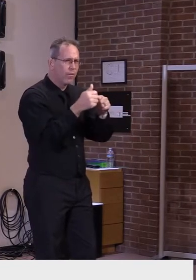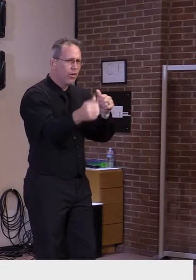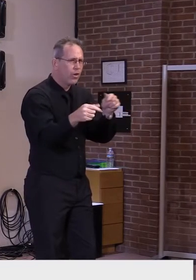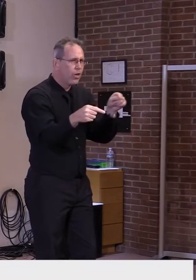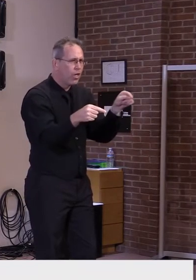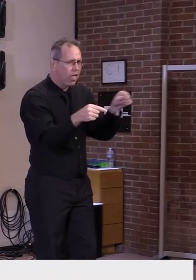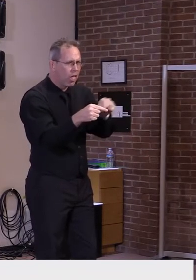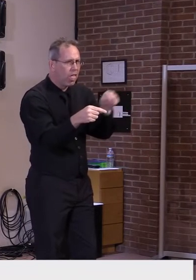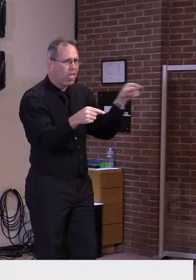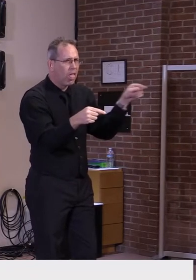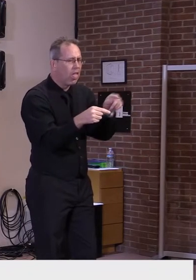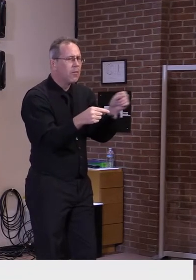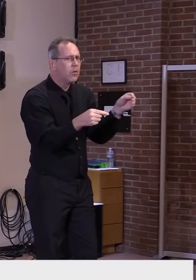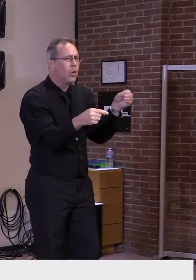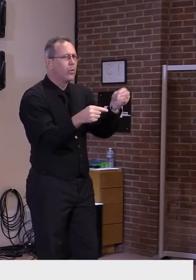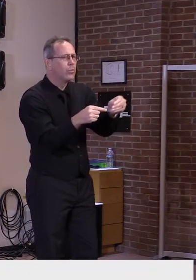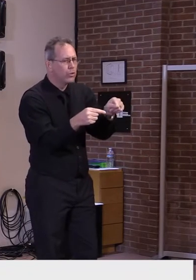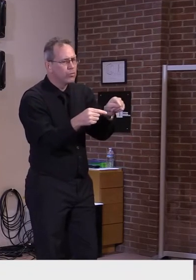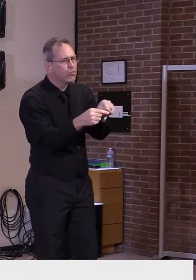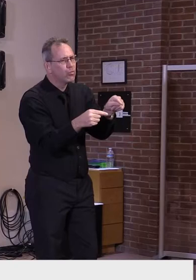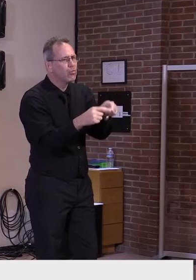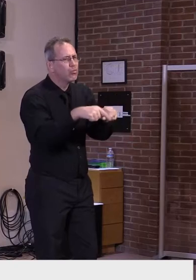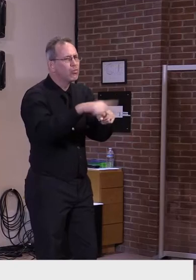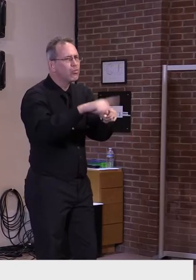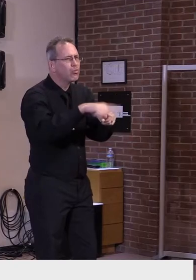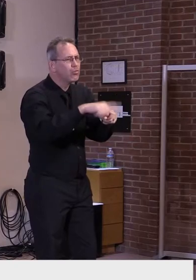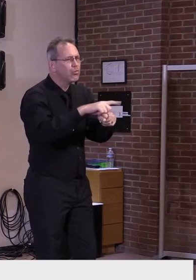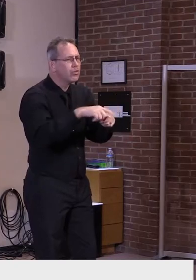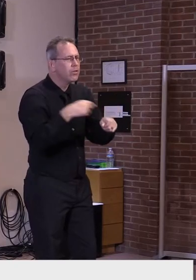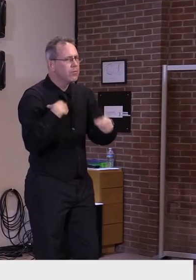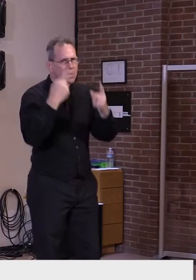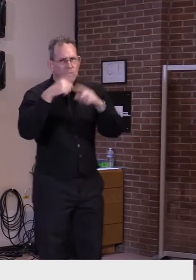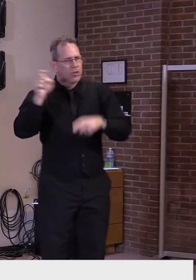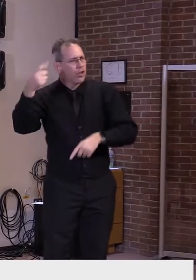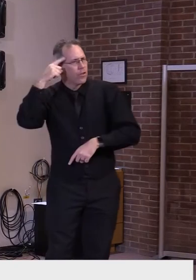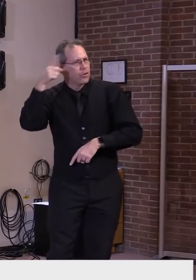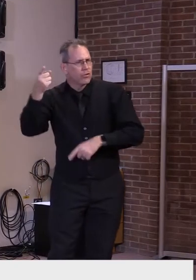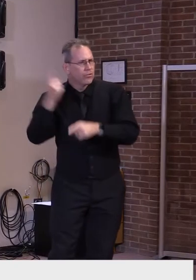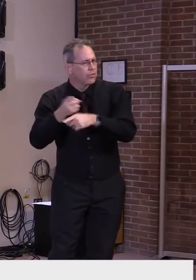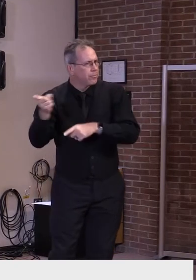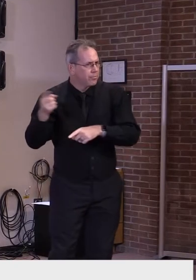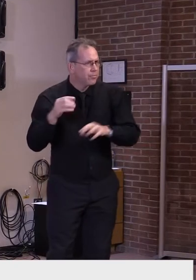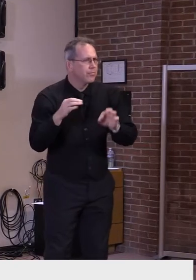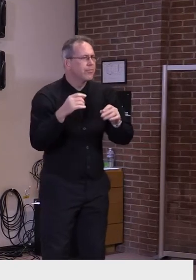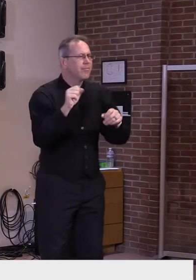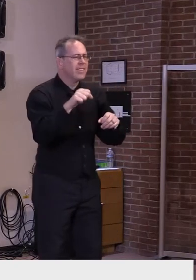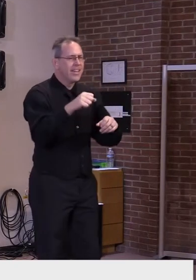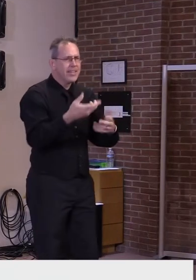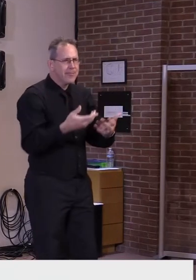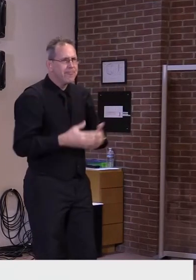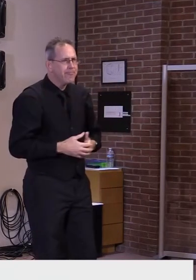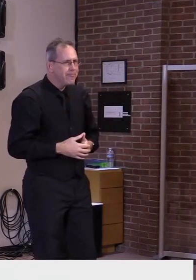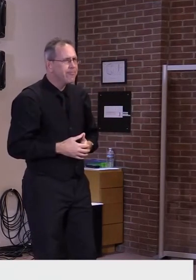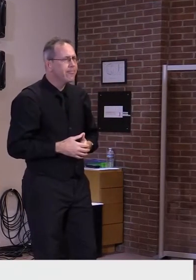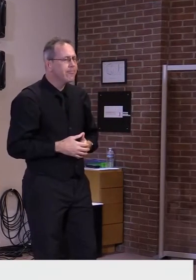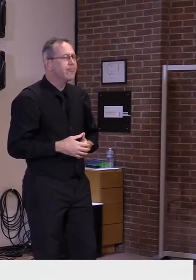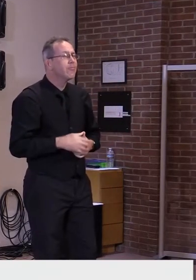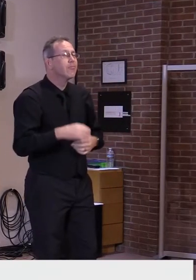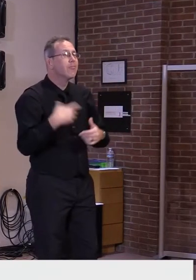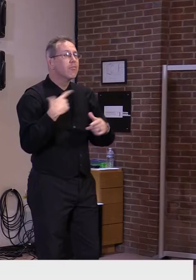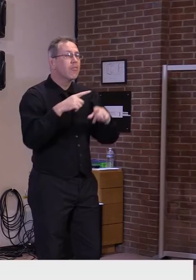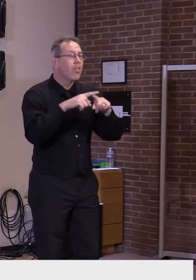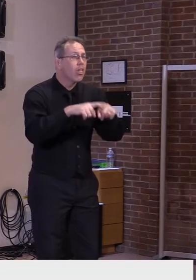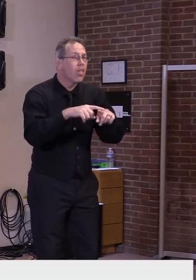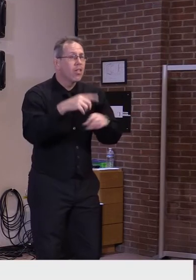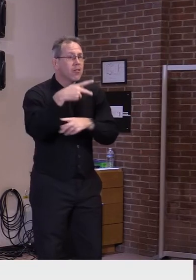And the governor is absolutely right. I mean, there is a fundamental shift going on here that we have to acknowledge and implement.